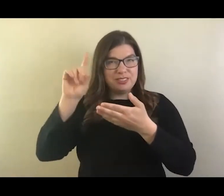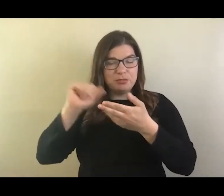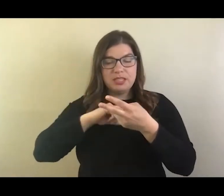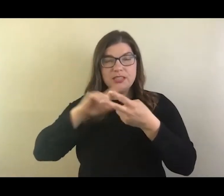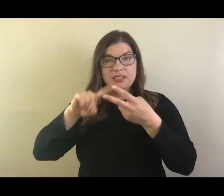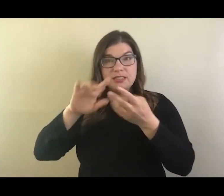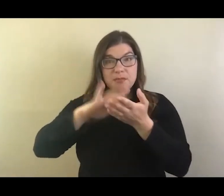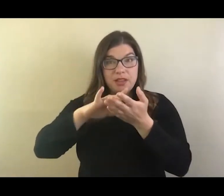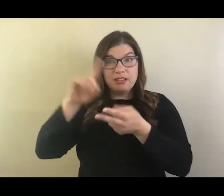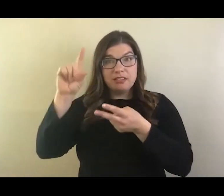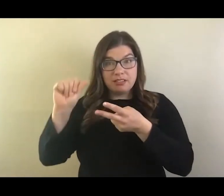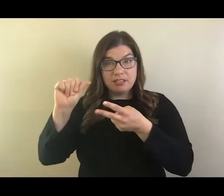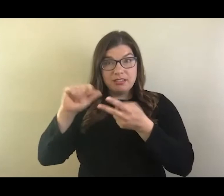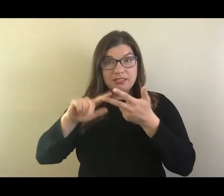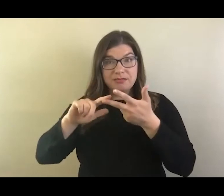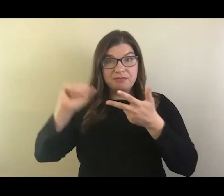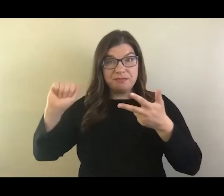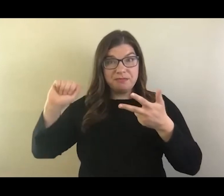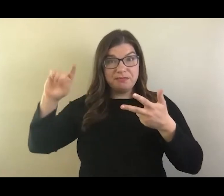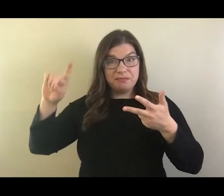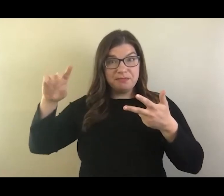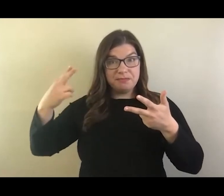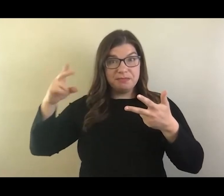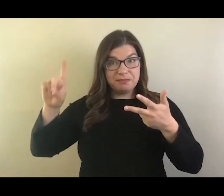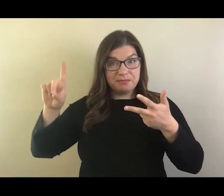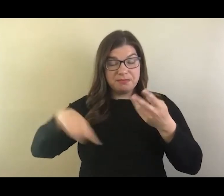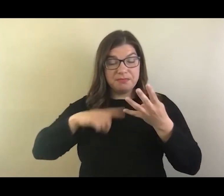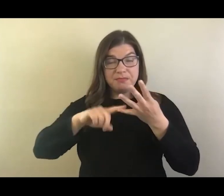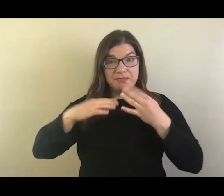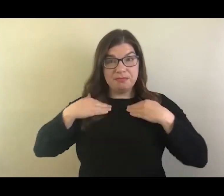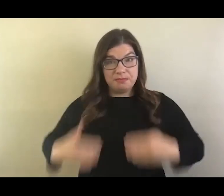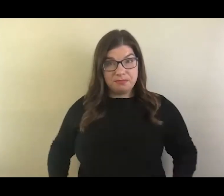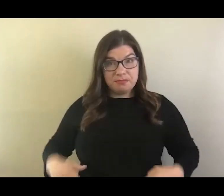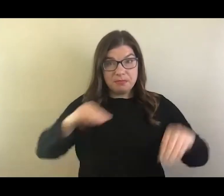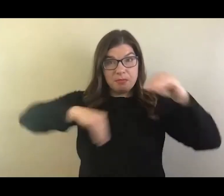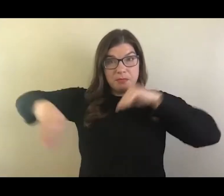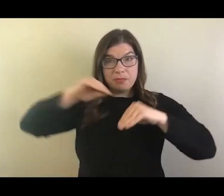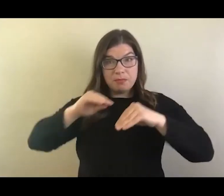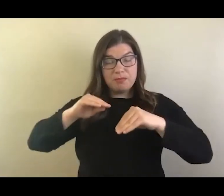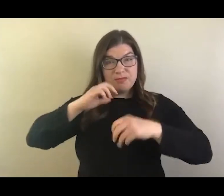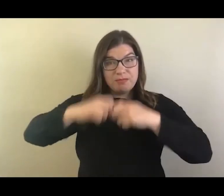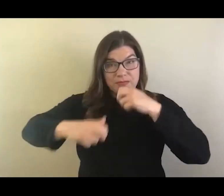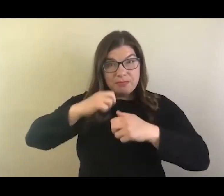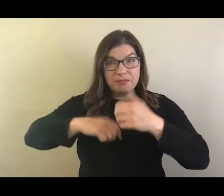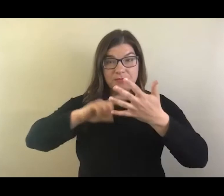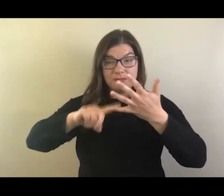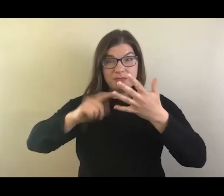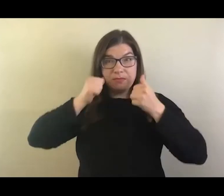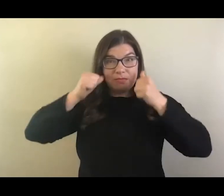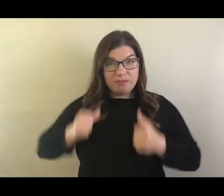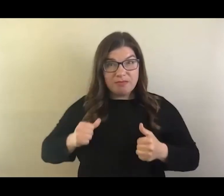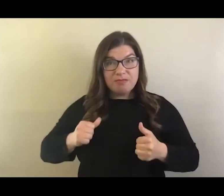disabilities, ADHD, physical or mobility impairments, hearing loss, visual